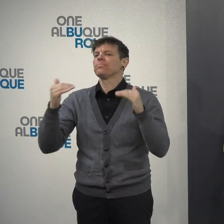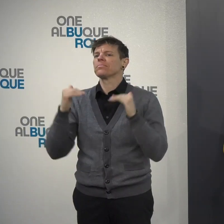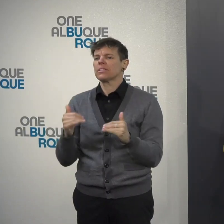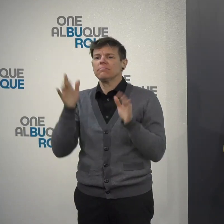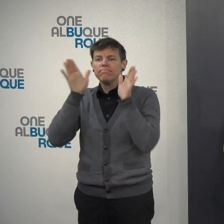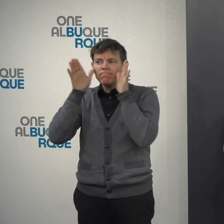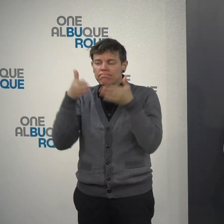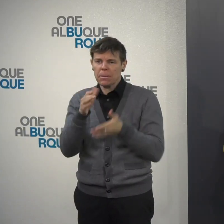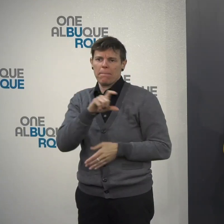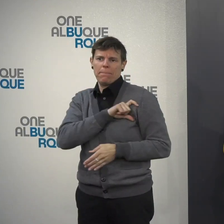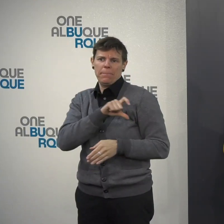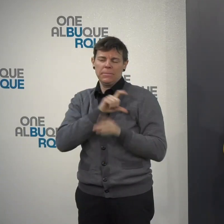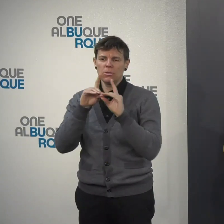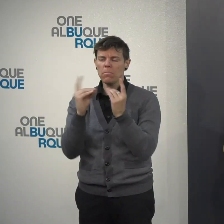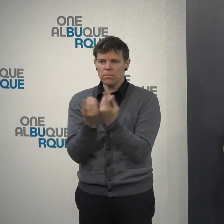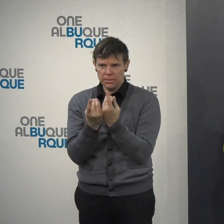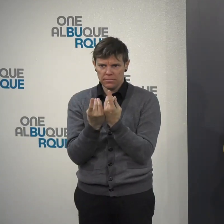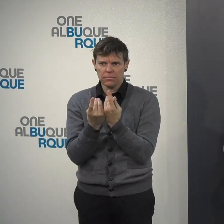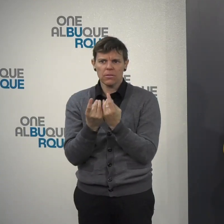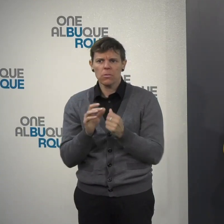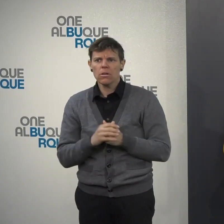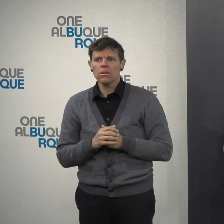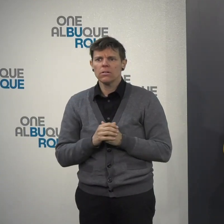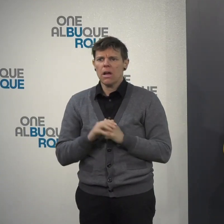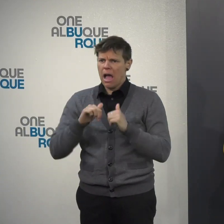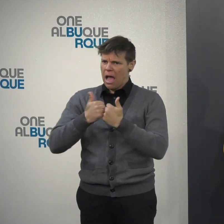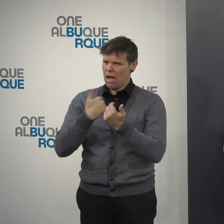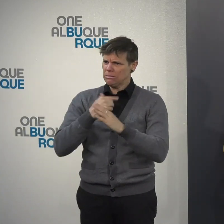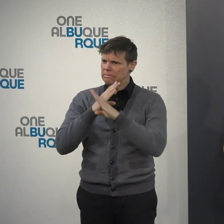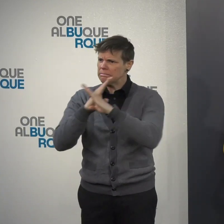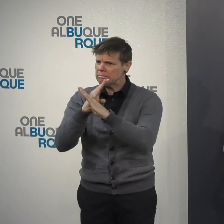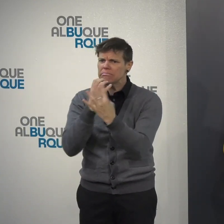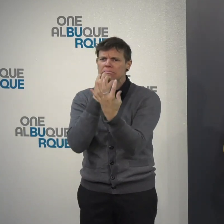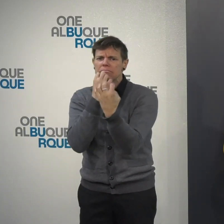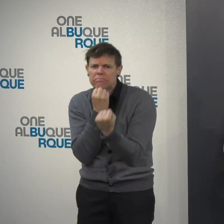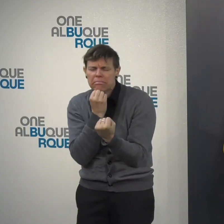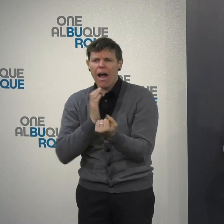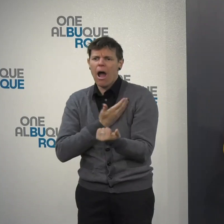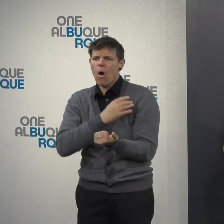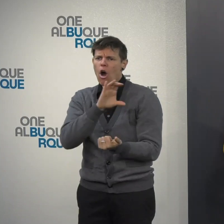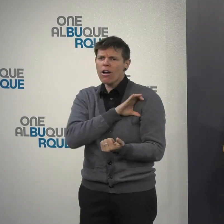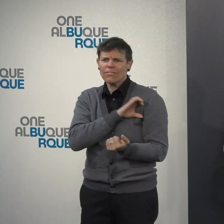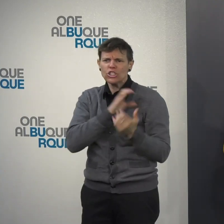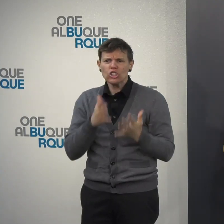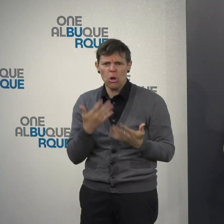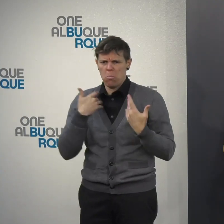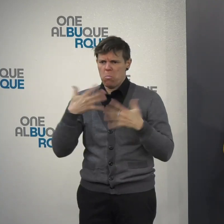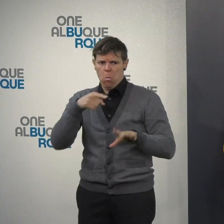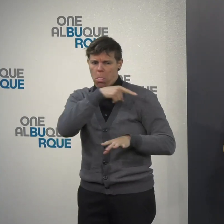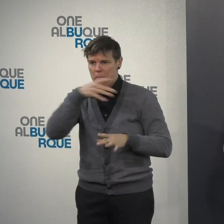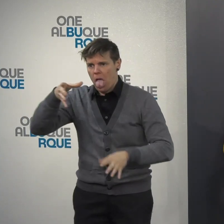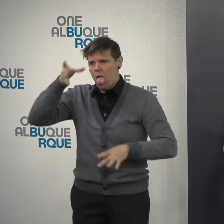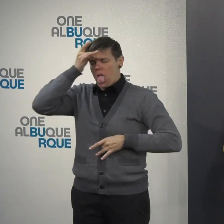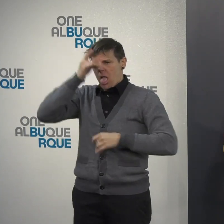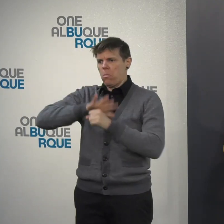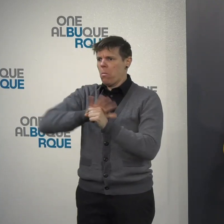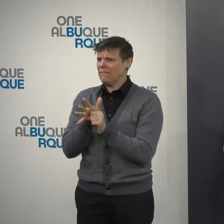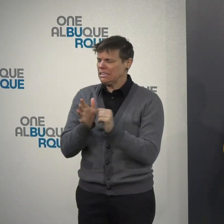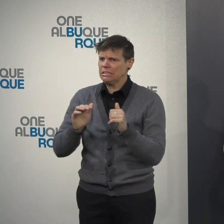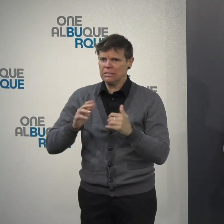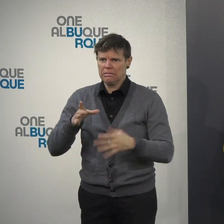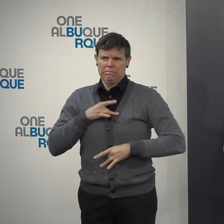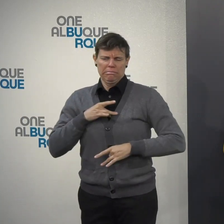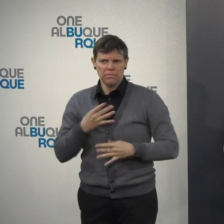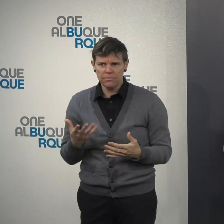respect to protecting our personnel, our officers, from COVID-19. And just like before Corona, our